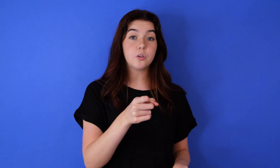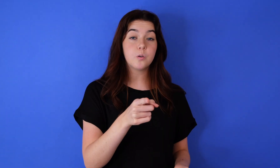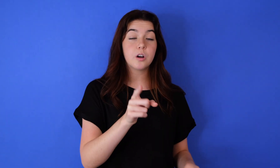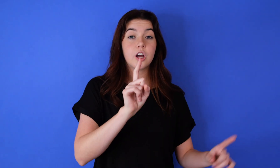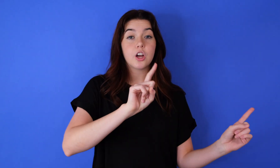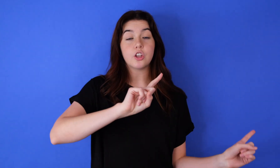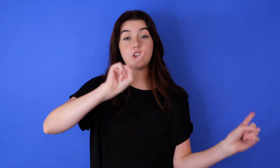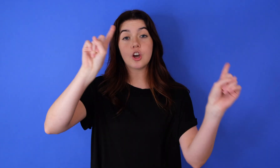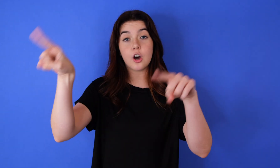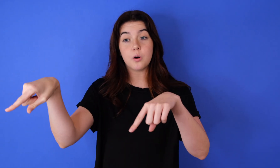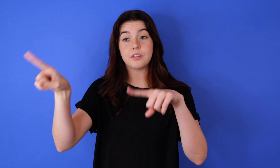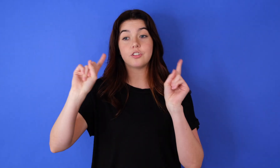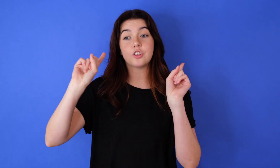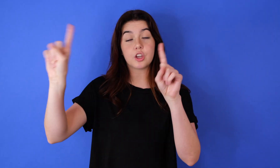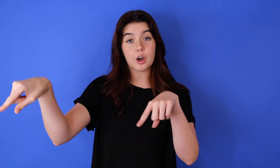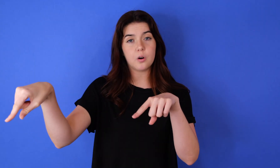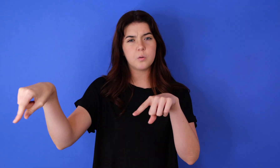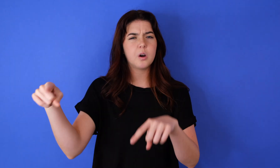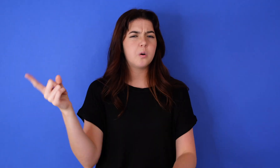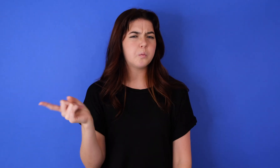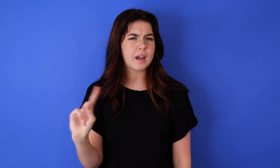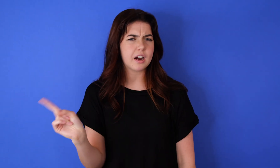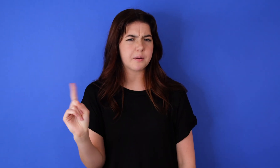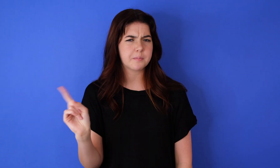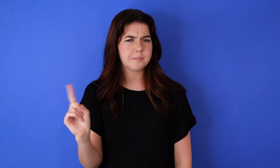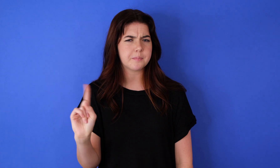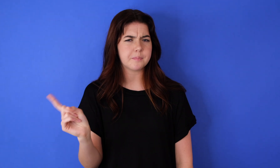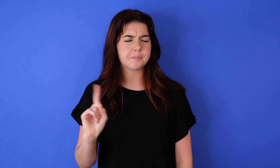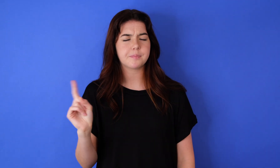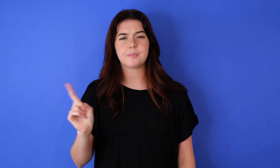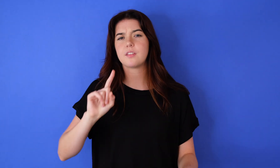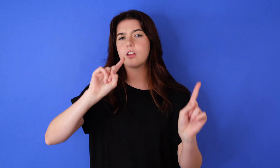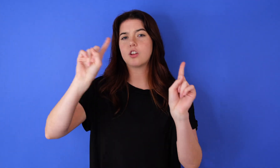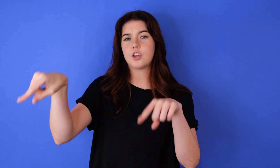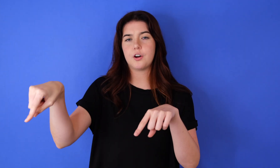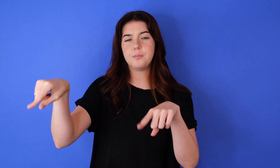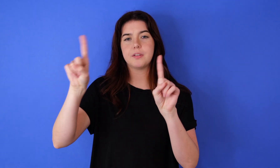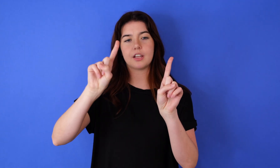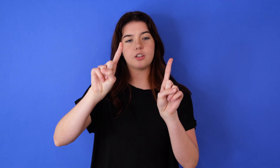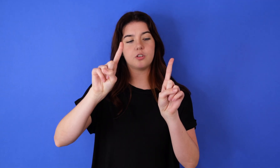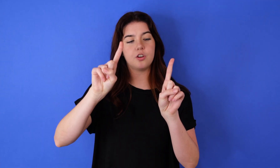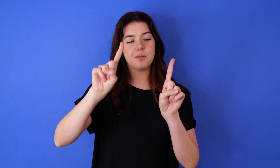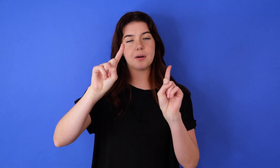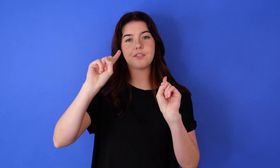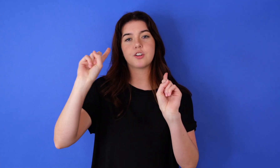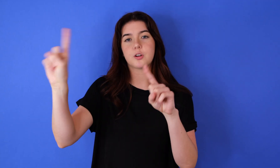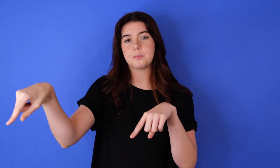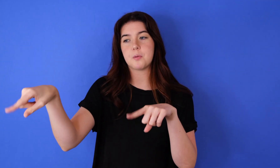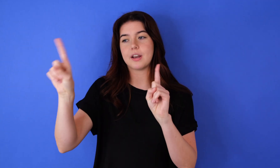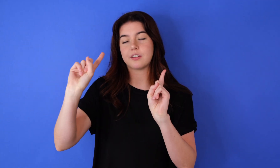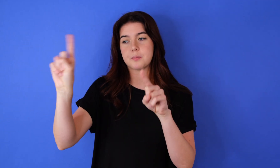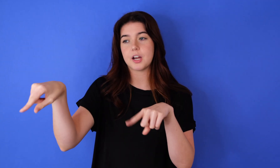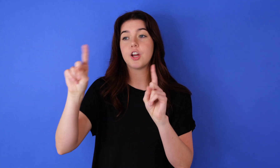You go, this is go. Where? Go is like 2 of your pointing fingers are pointing somewhere.